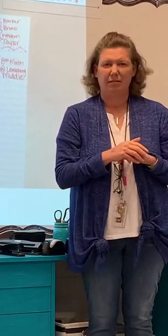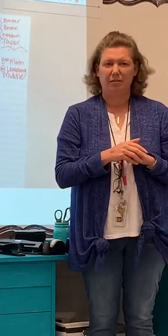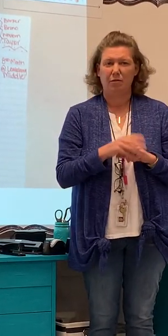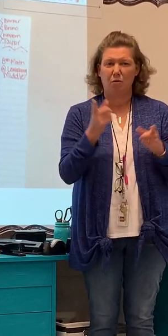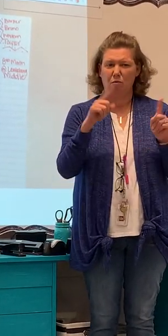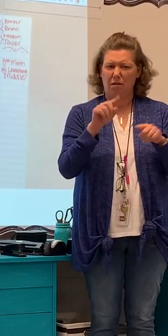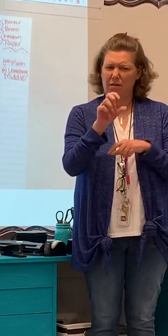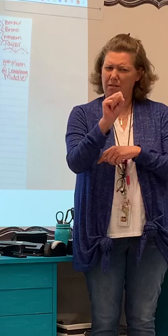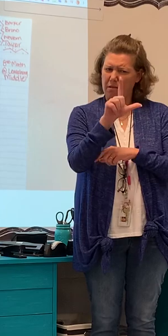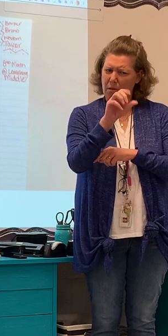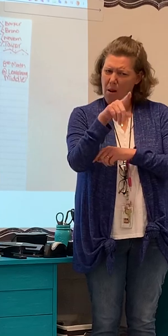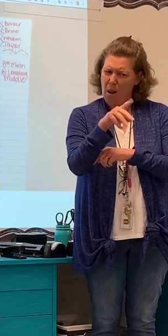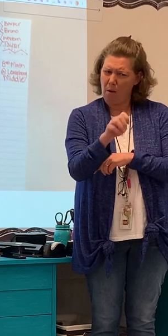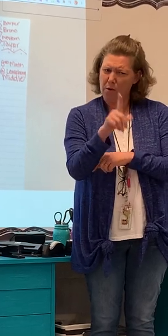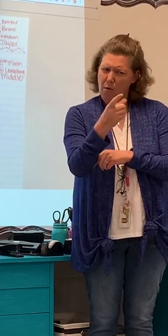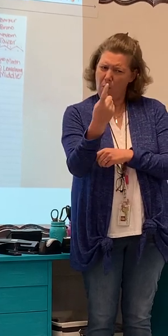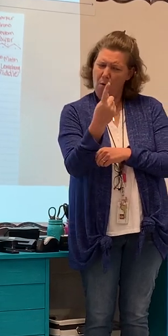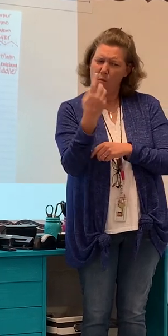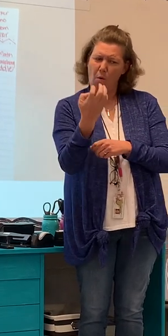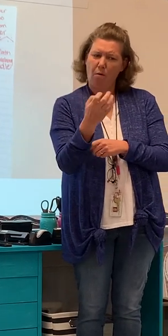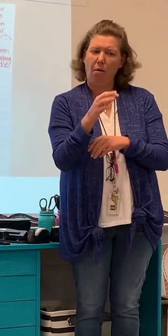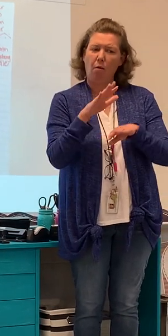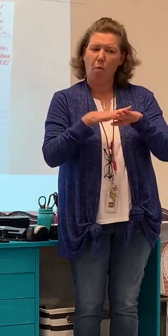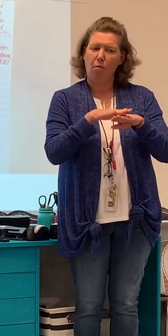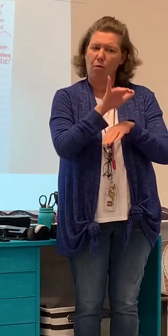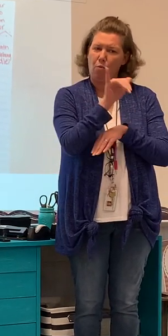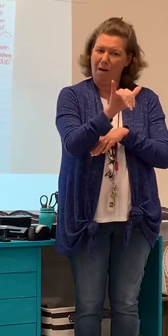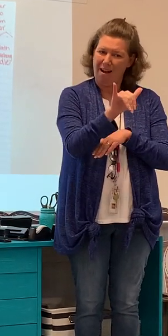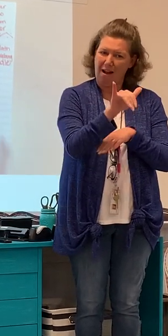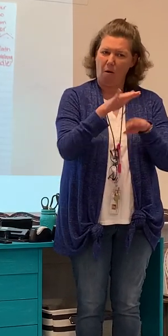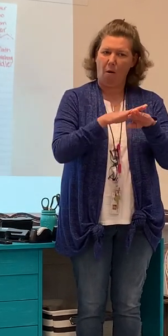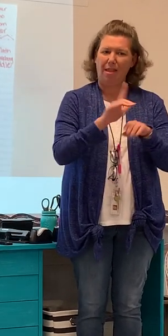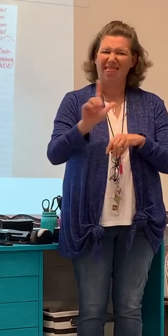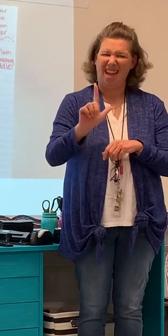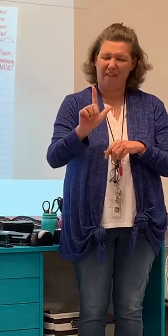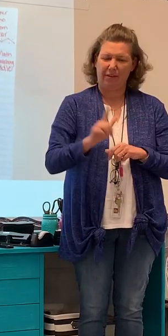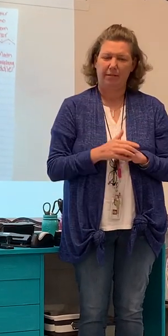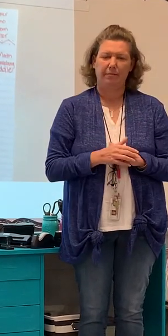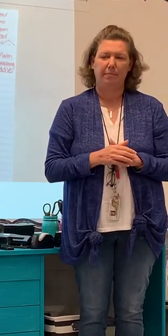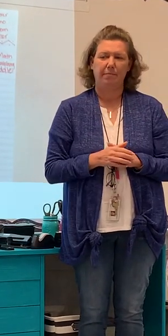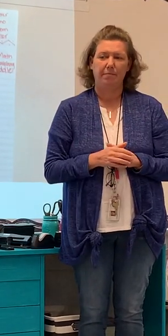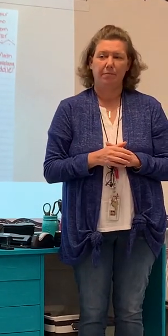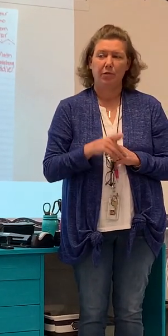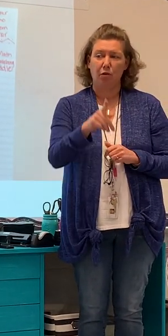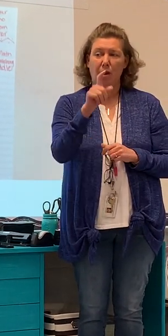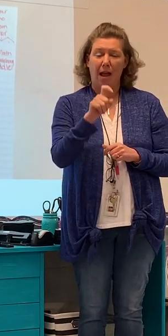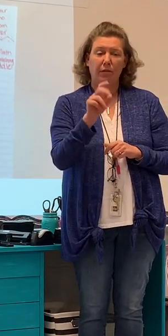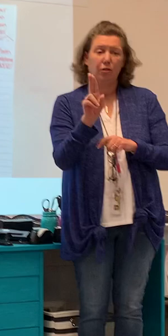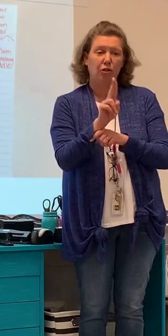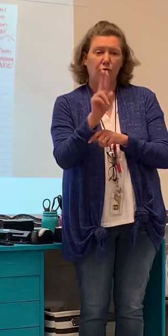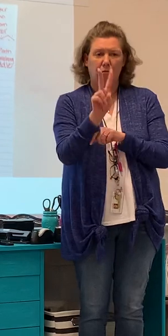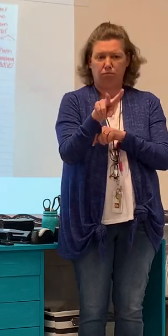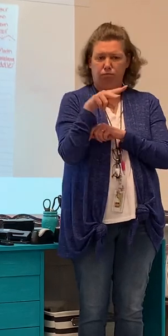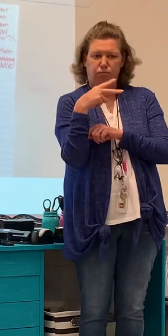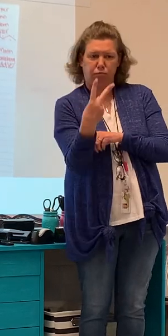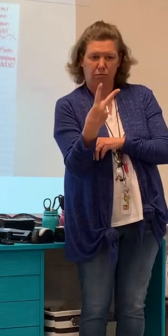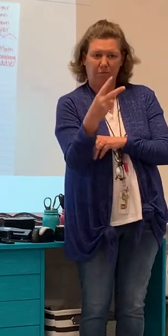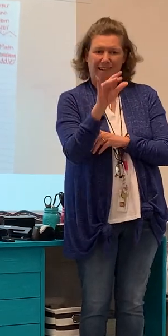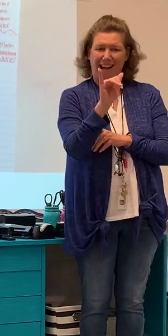slope-intercept form, you want it just the y to be on the left side. So you're going to have to use inverse operation to get